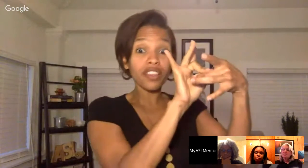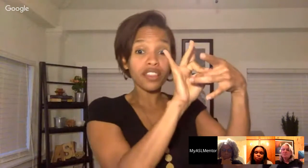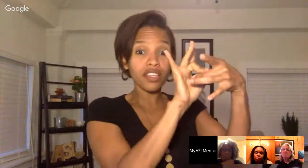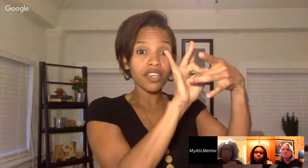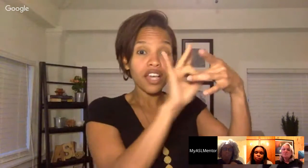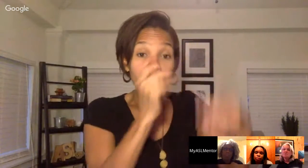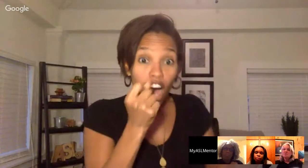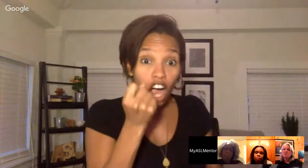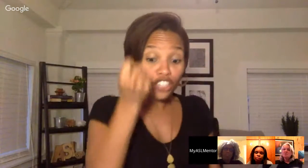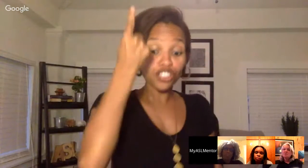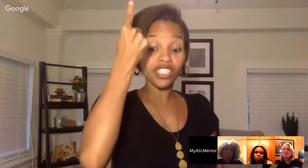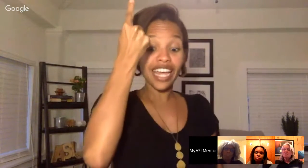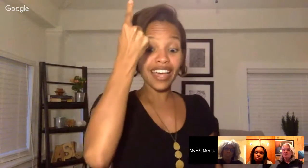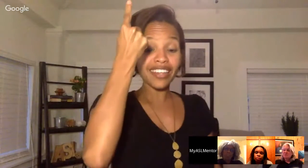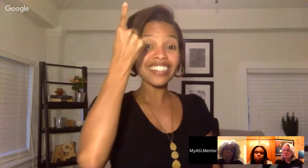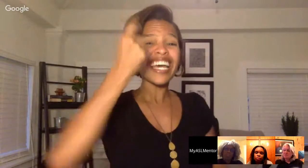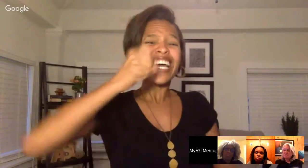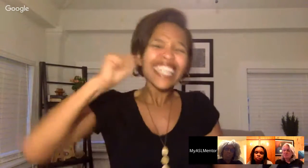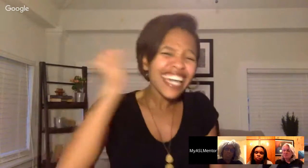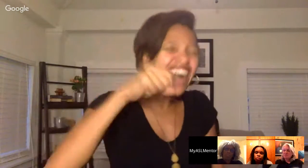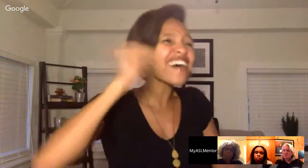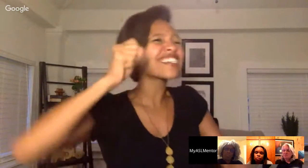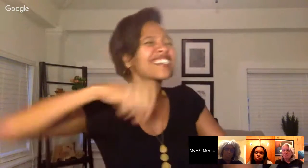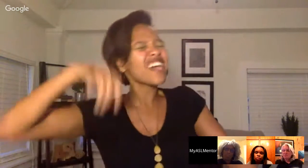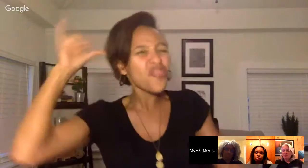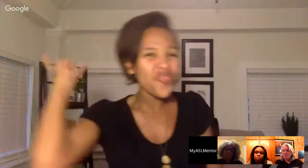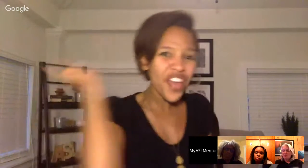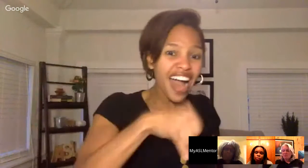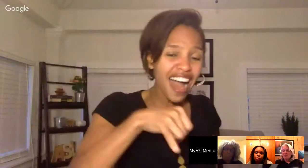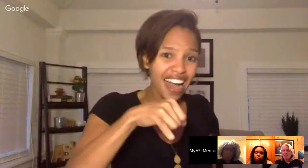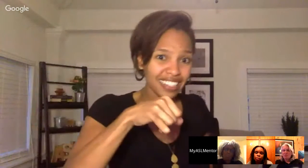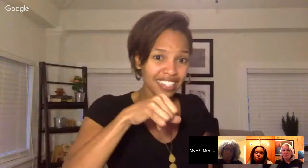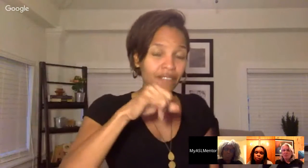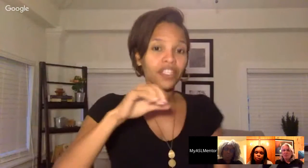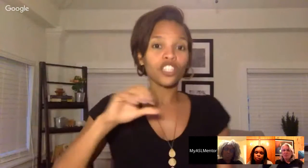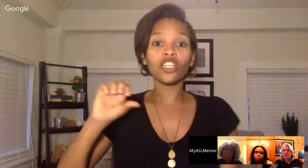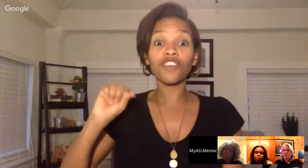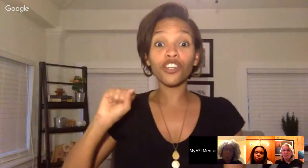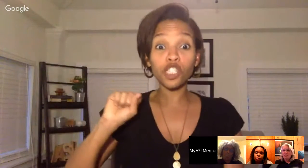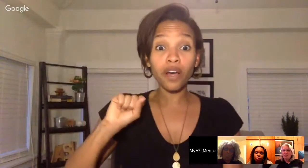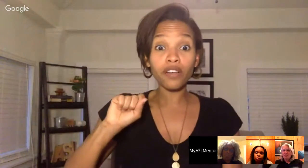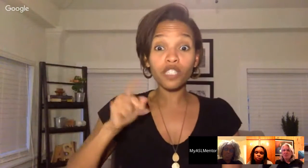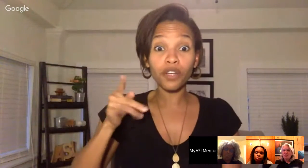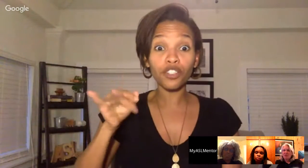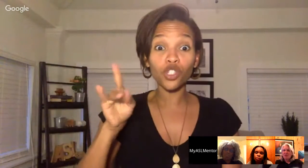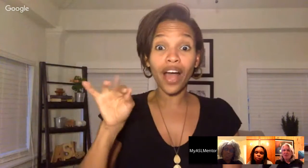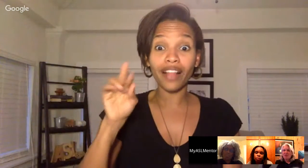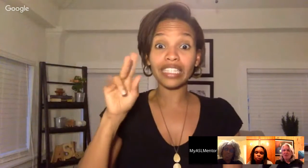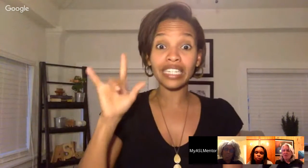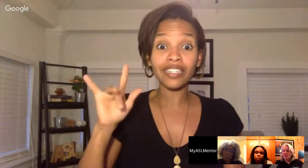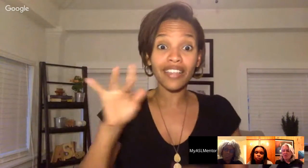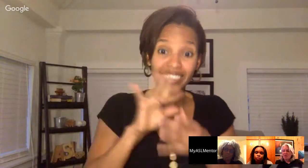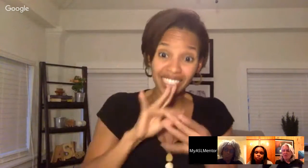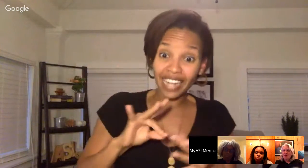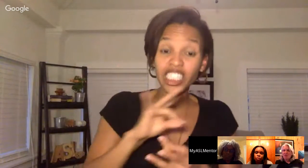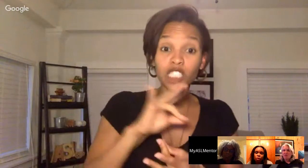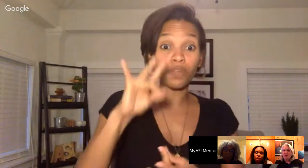with, understand, yes, that. She fingerspells spirituality and then signs